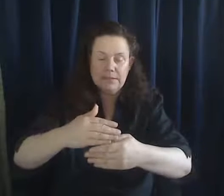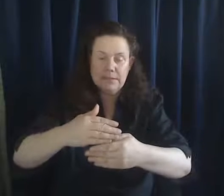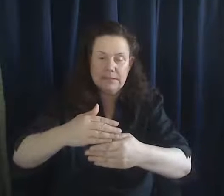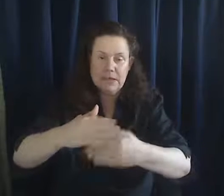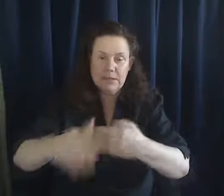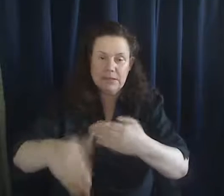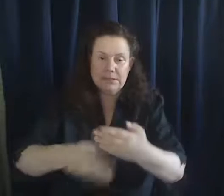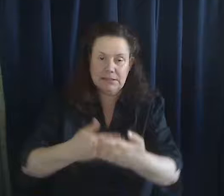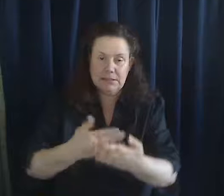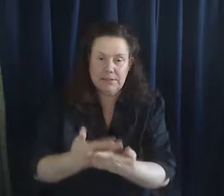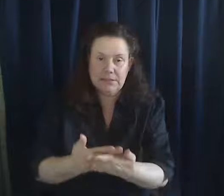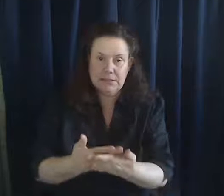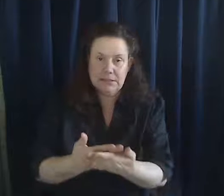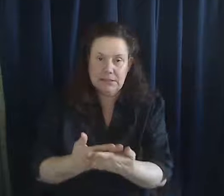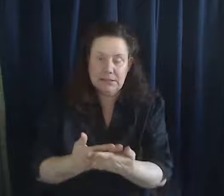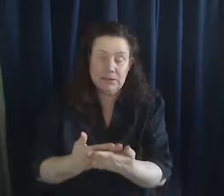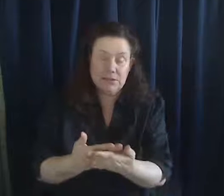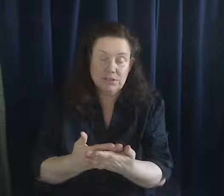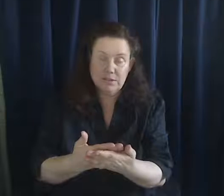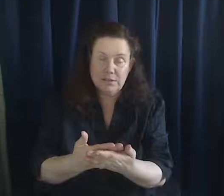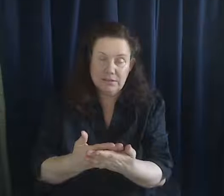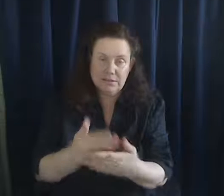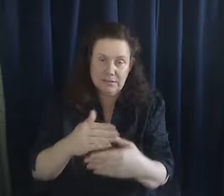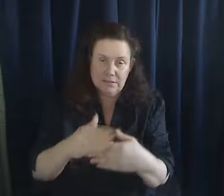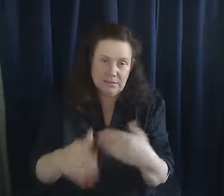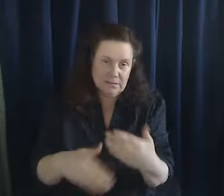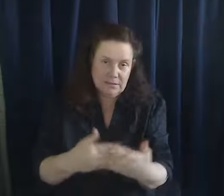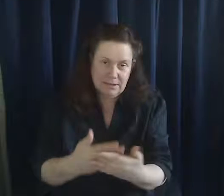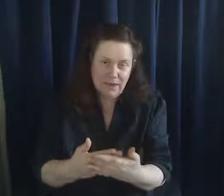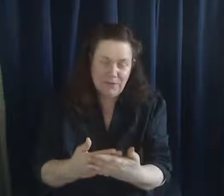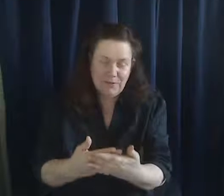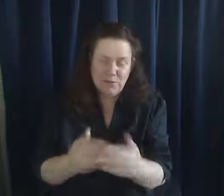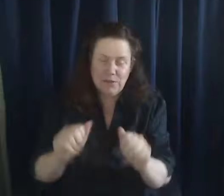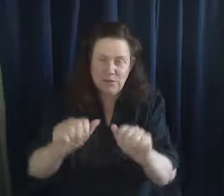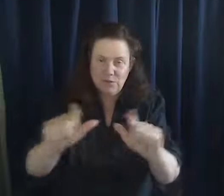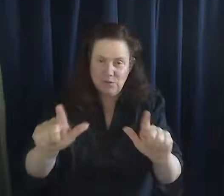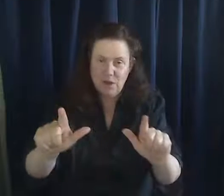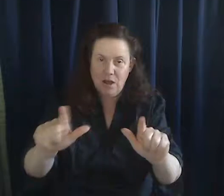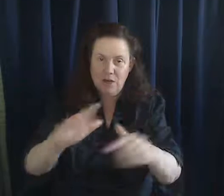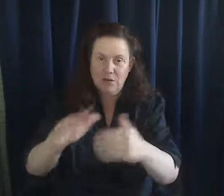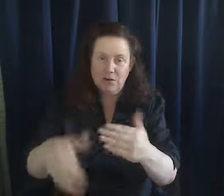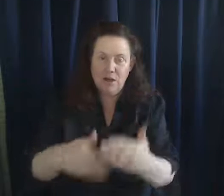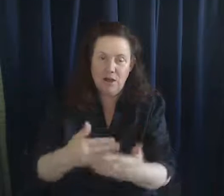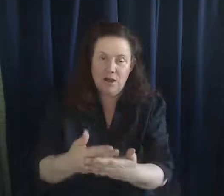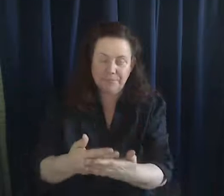second time I did it like this. And you can do it however you want. You can do all or all.